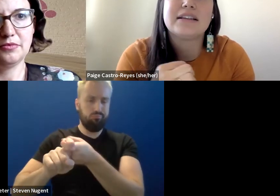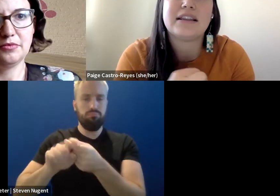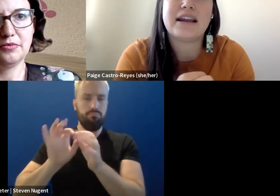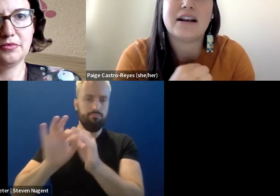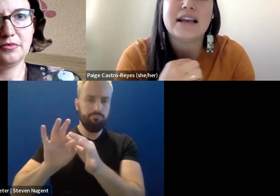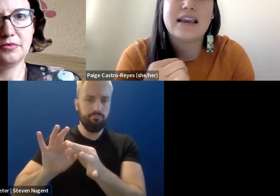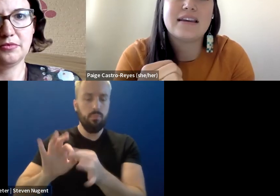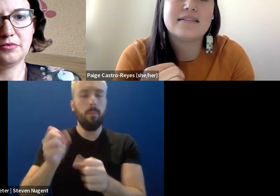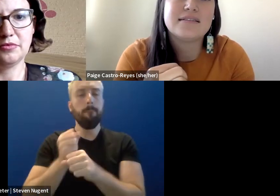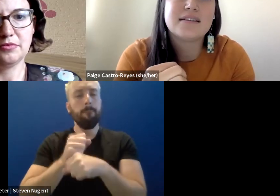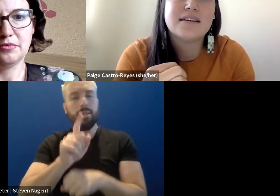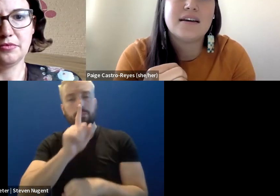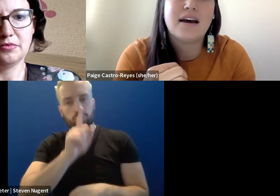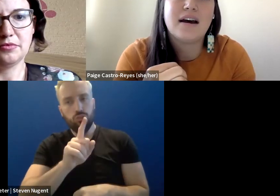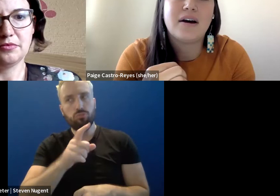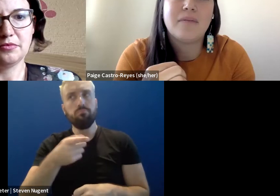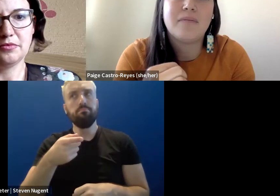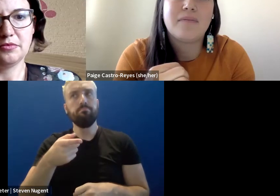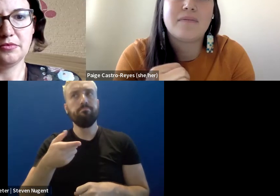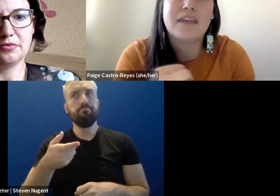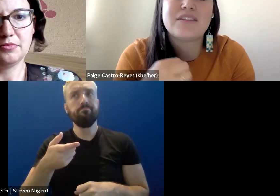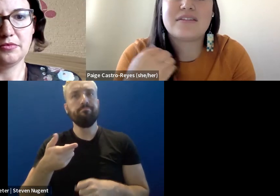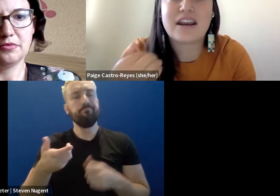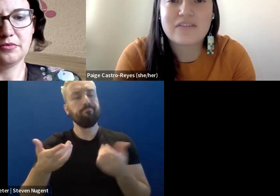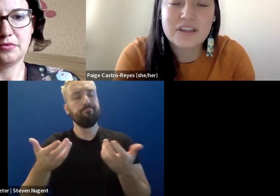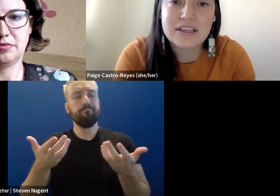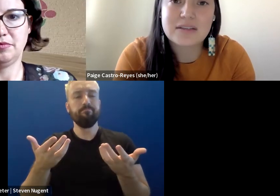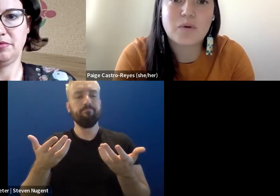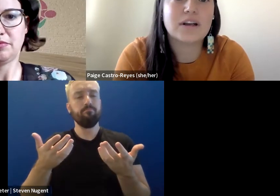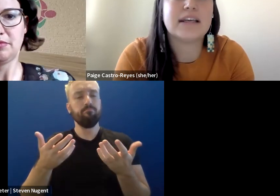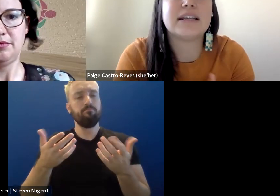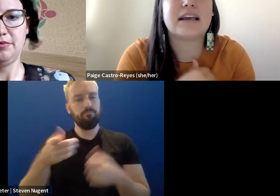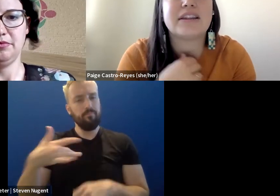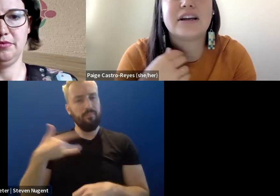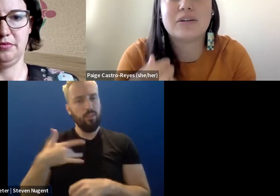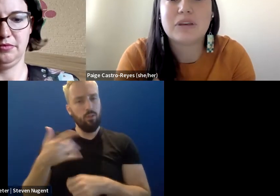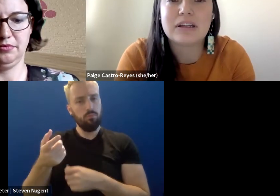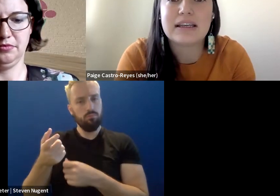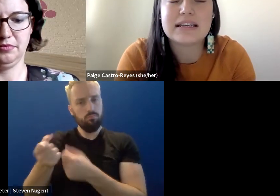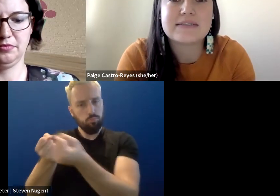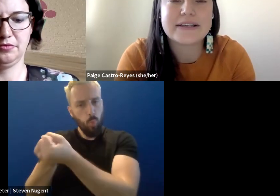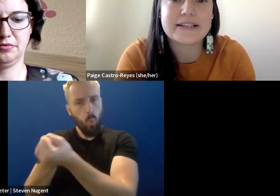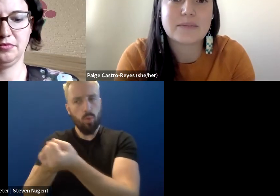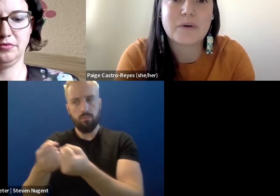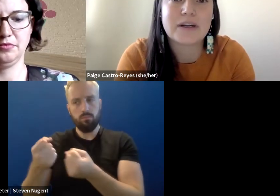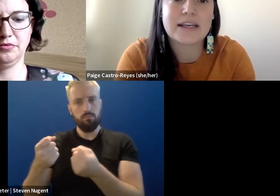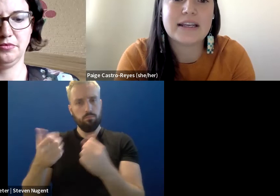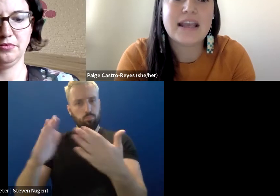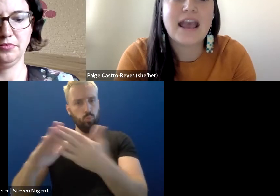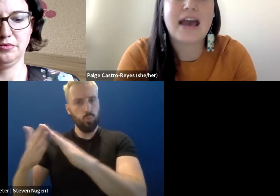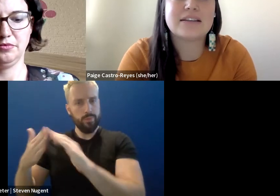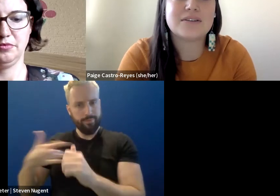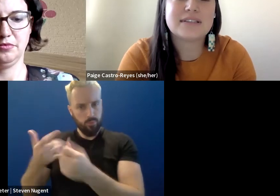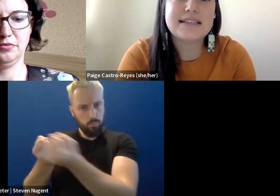that there is, that they're feeling supported, that their community is feeling